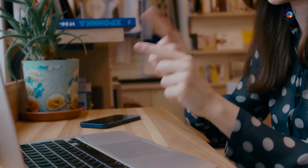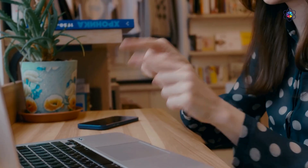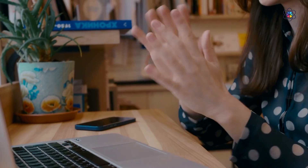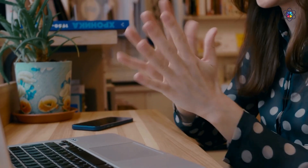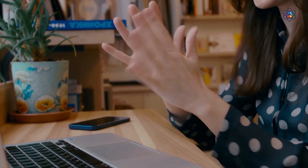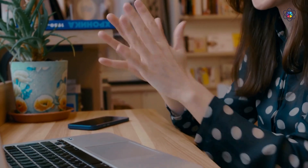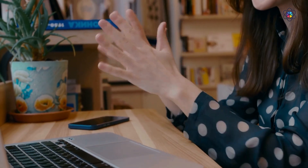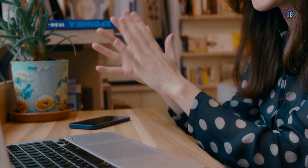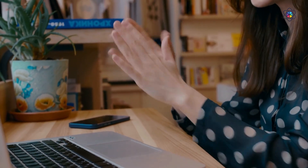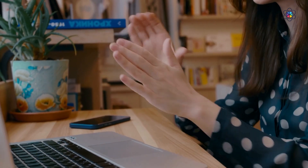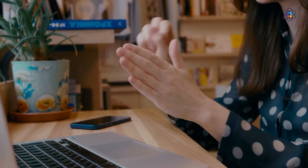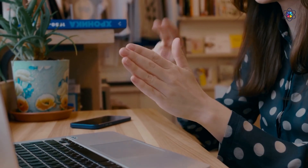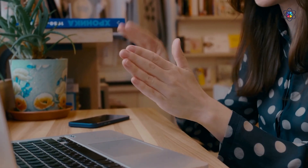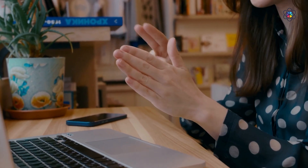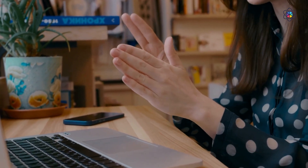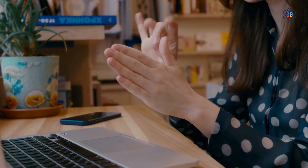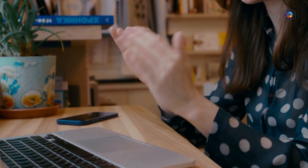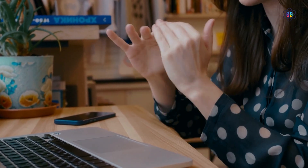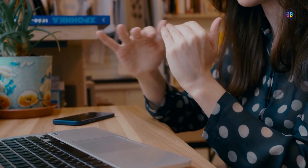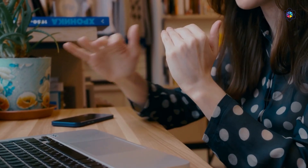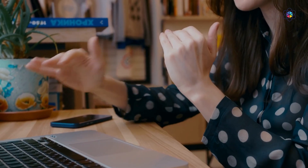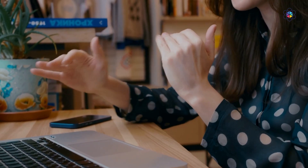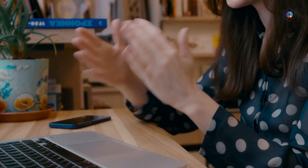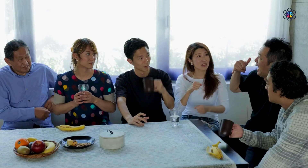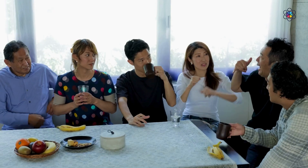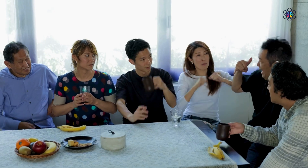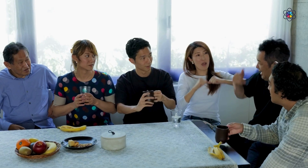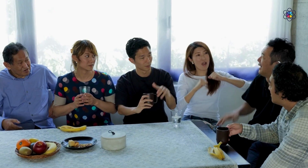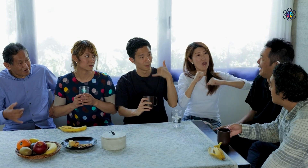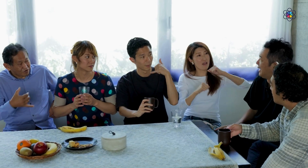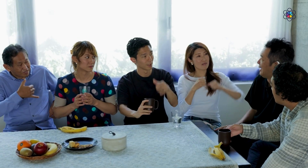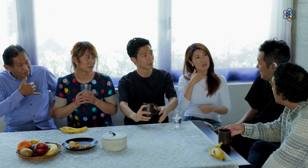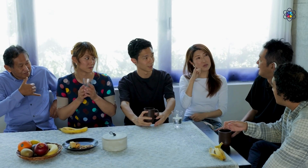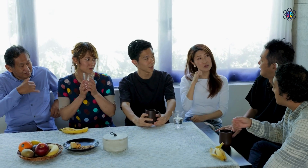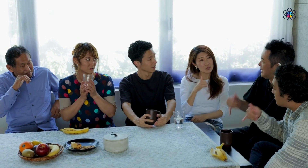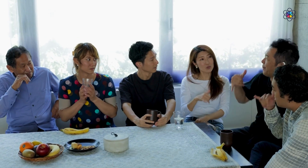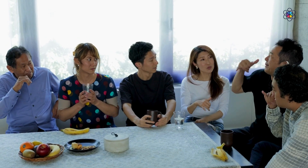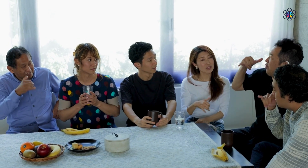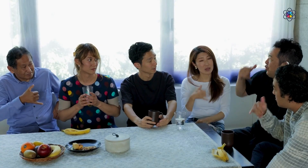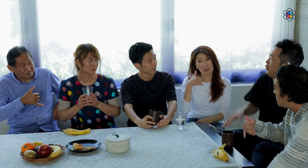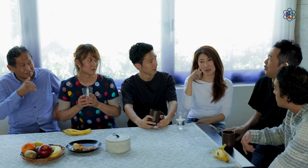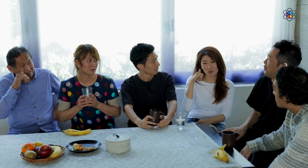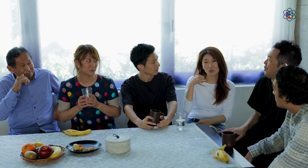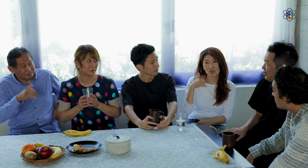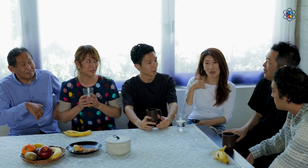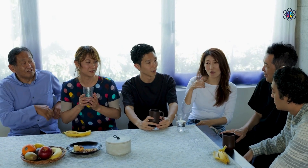who feels seen because you took the time to learn their language. That's exactly what our Complete British Sign Language, BSL,